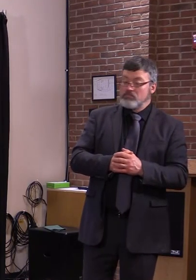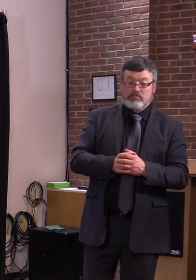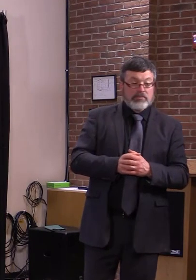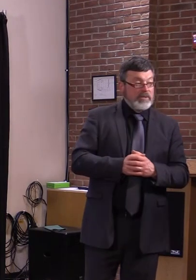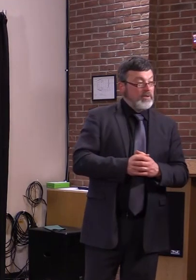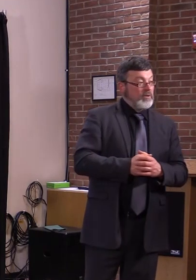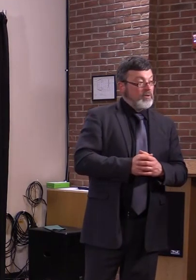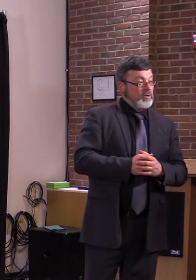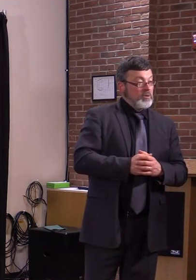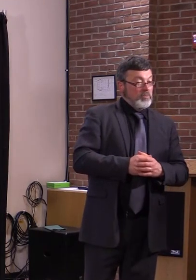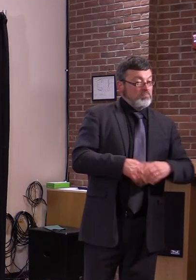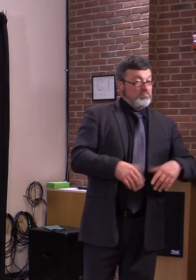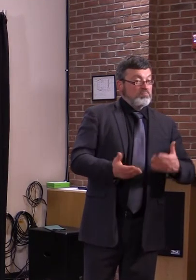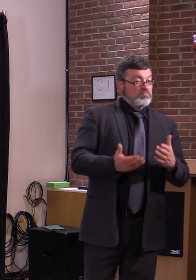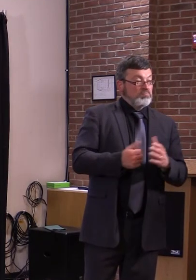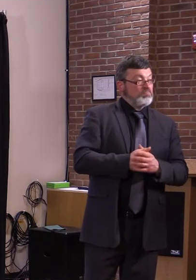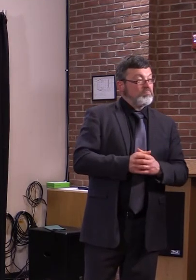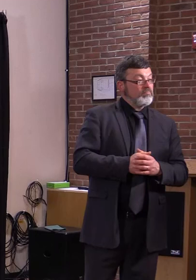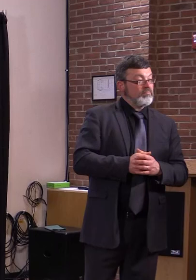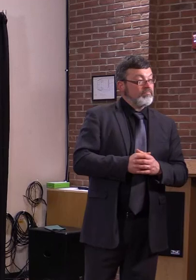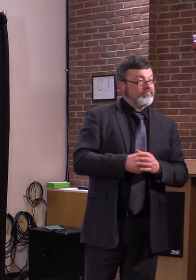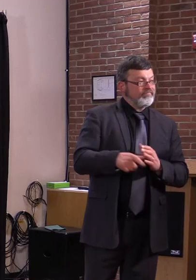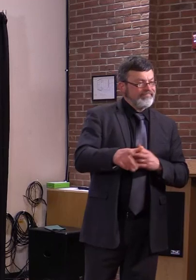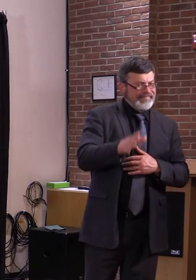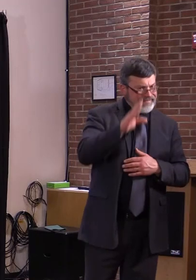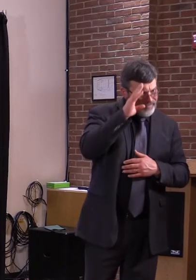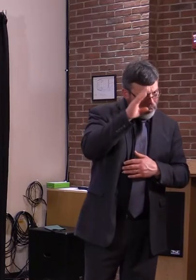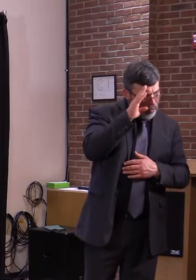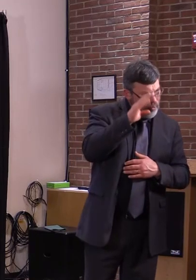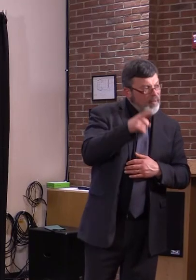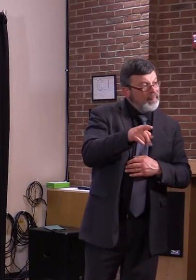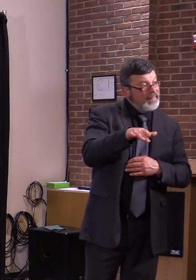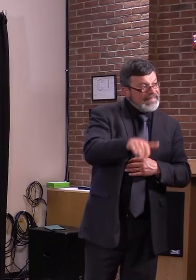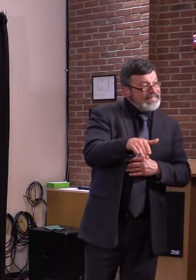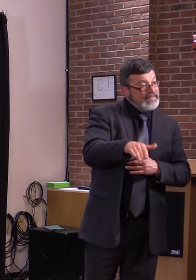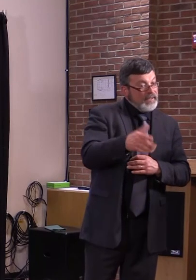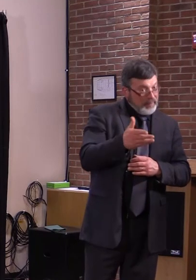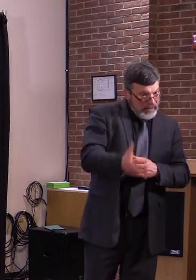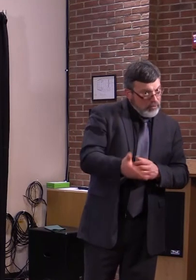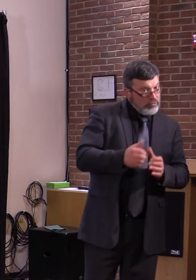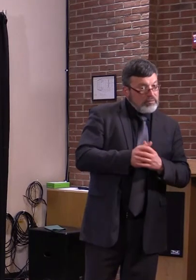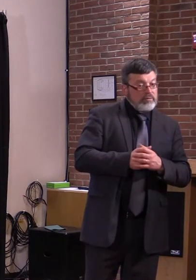Well, I thought I might have had you for a second. I'll try one more time. Pete?